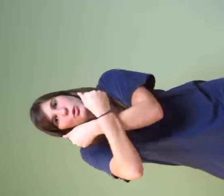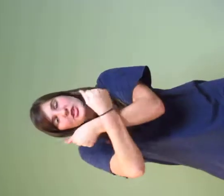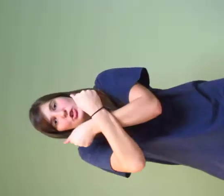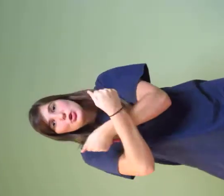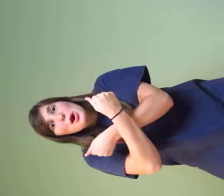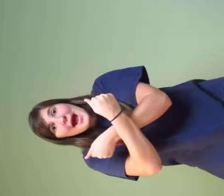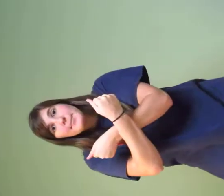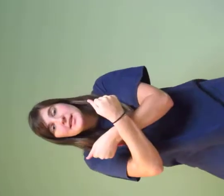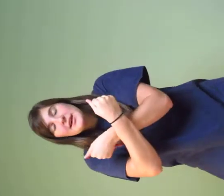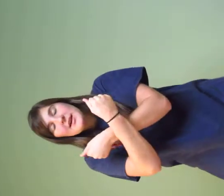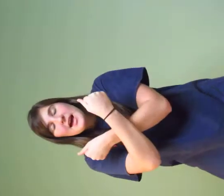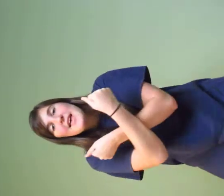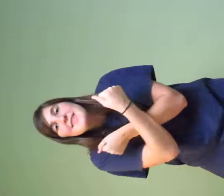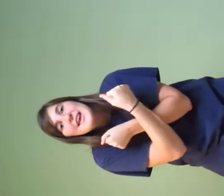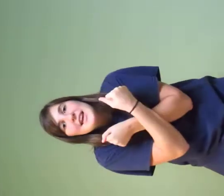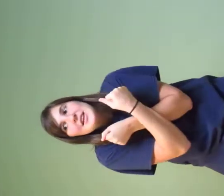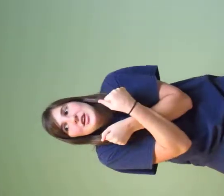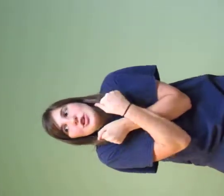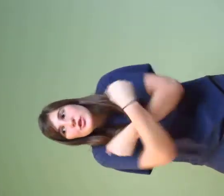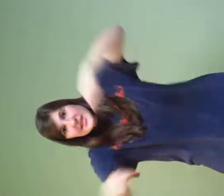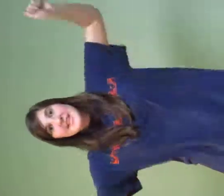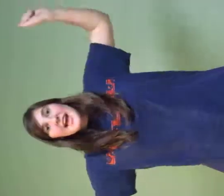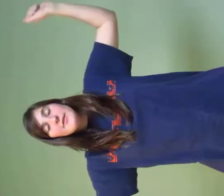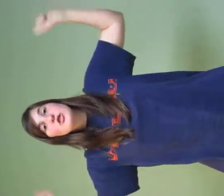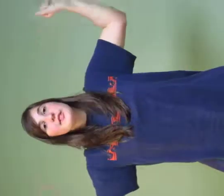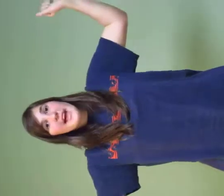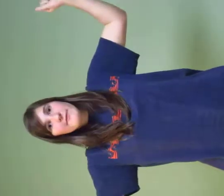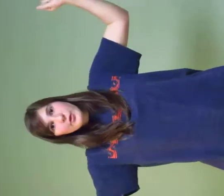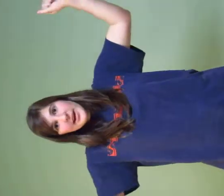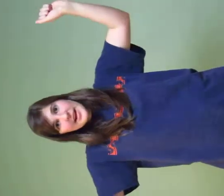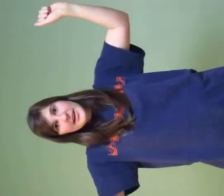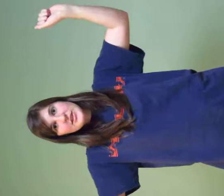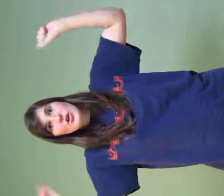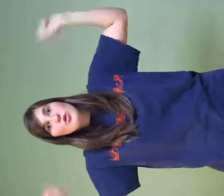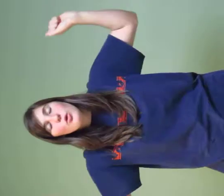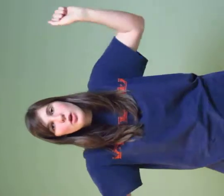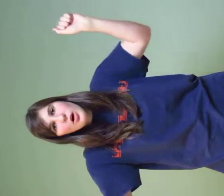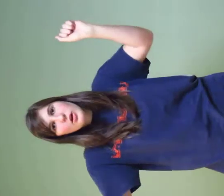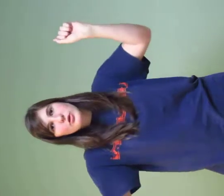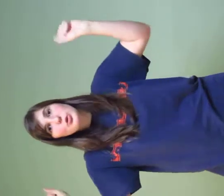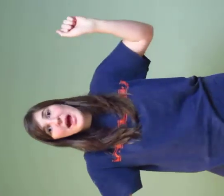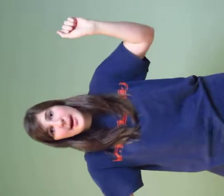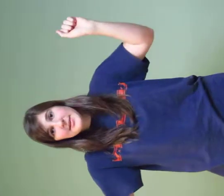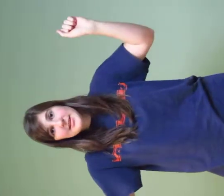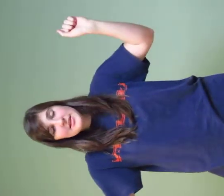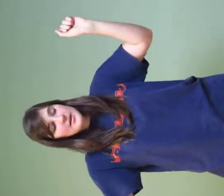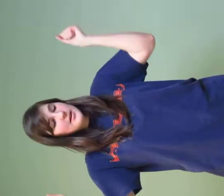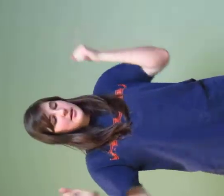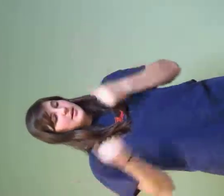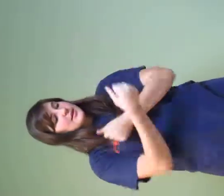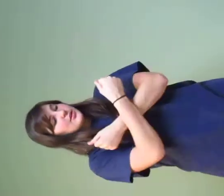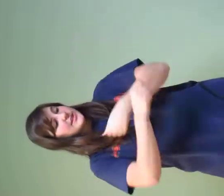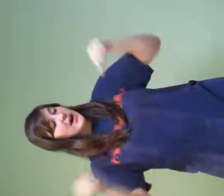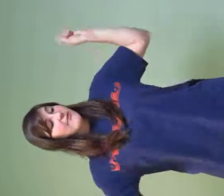once trapped. And then you're saved. You're set free. So you're no longer trapped. So